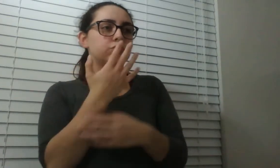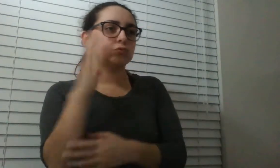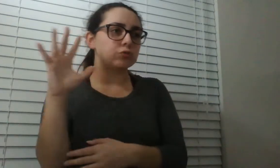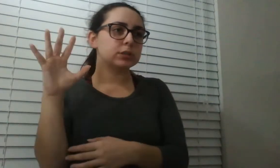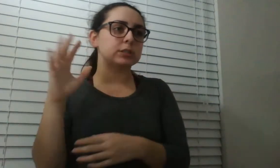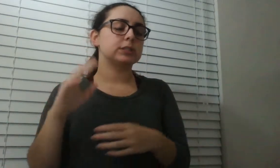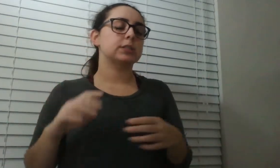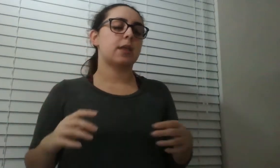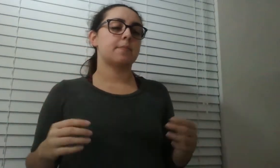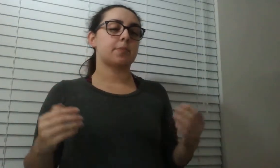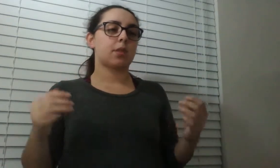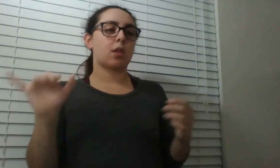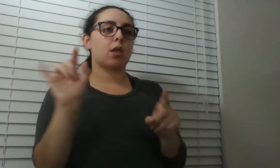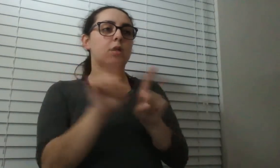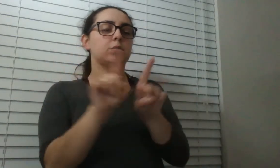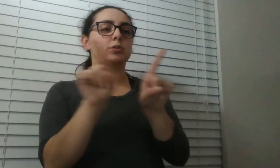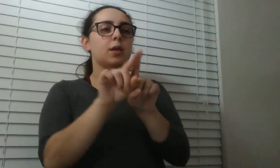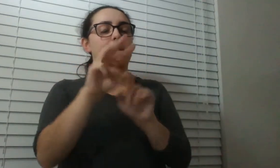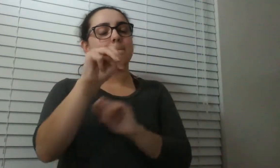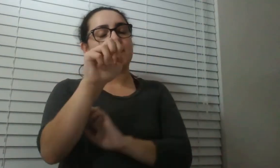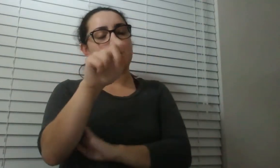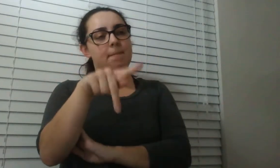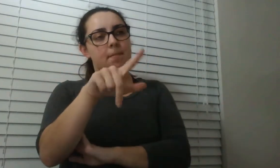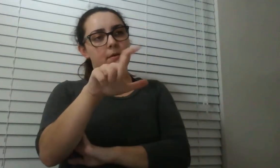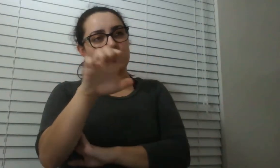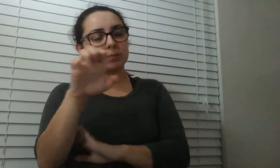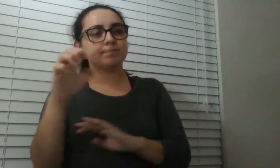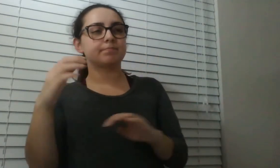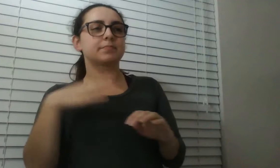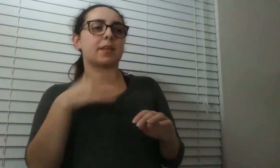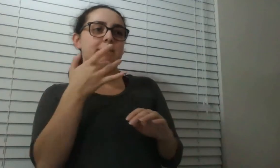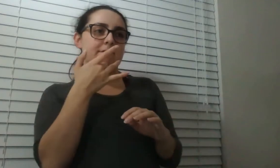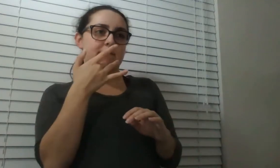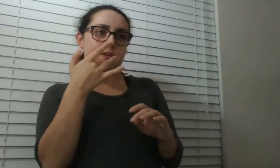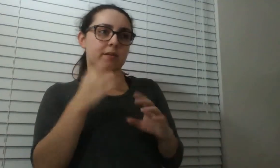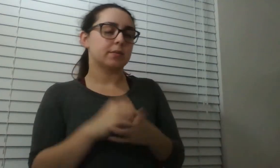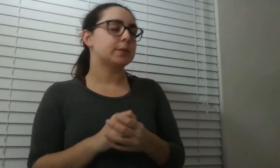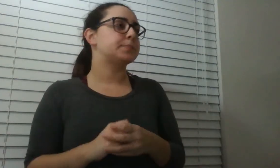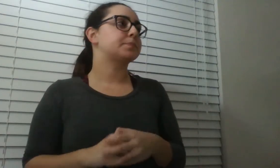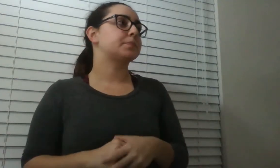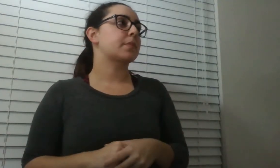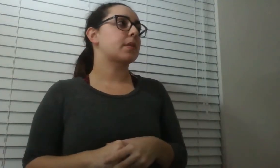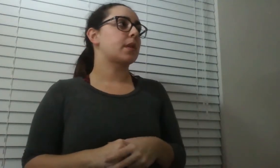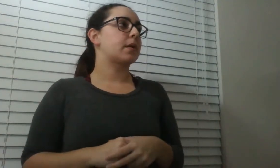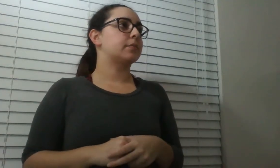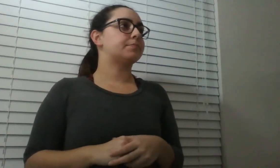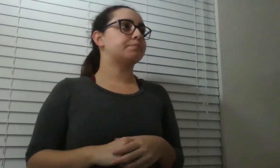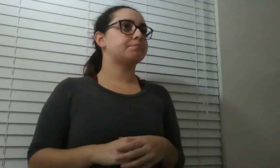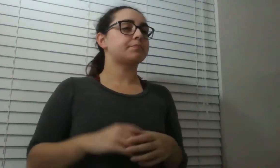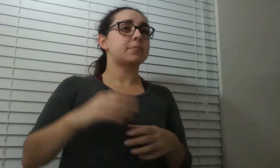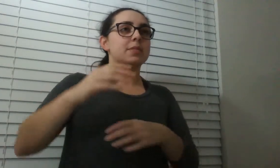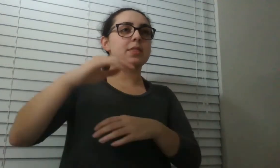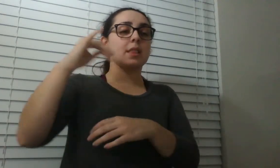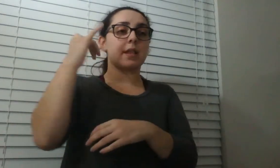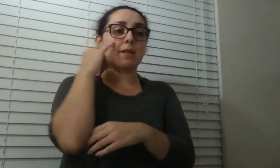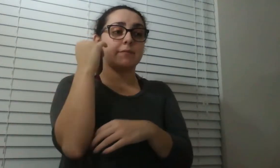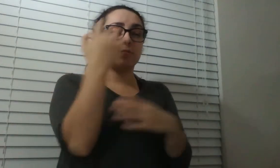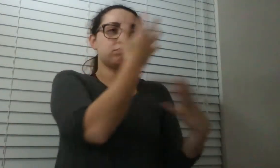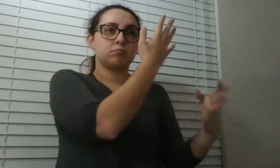grew very quickly and it enveloped the house in a certain way. In the breeze? Oh, it sounded like suede